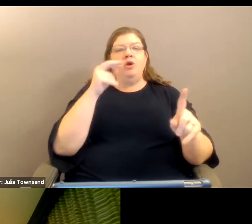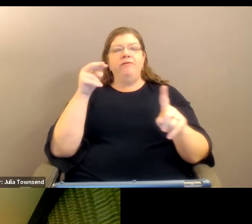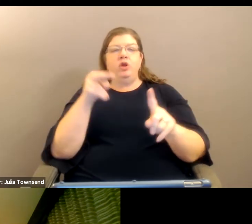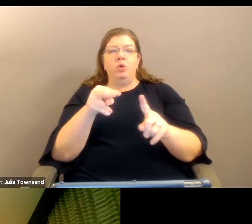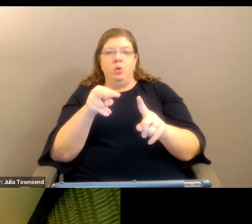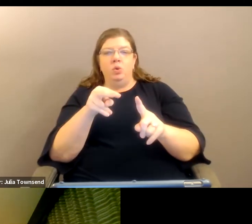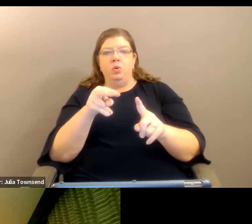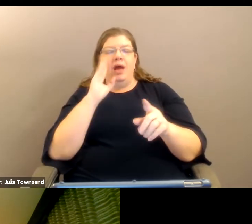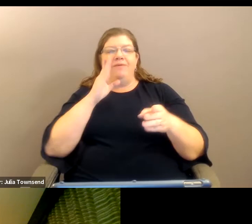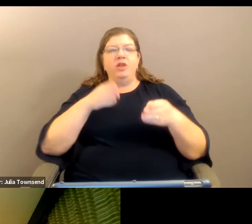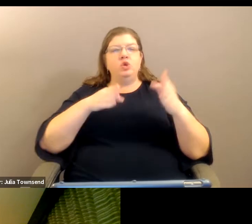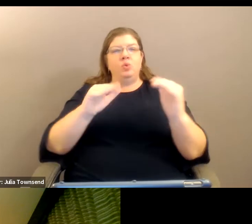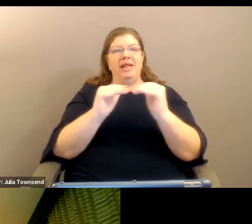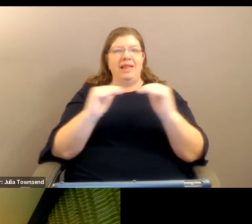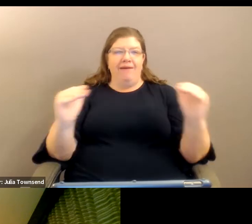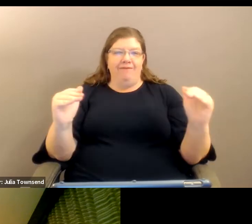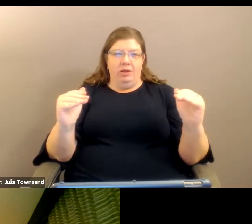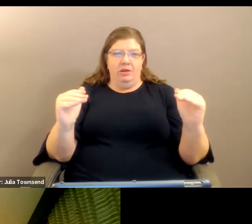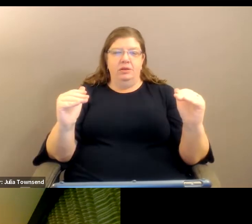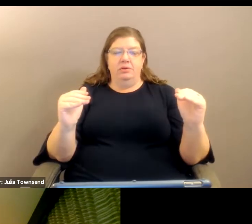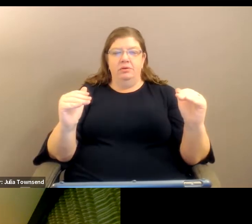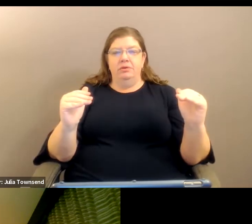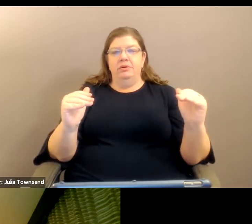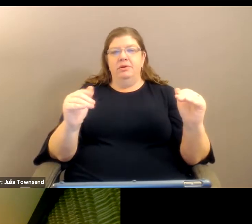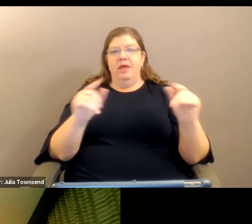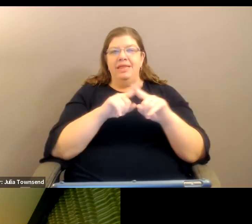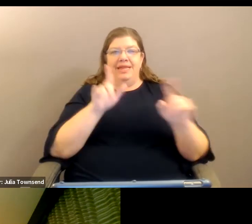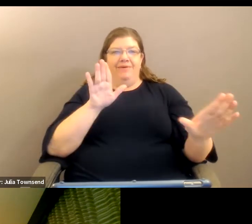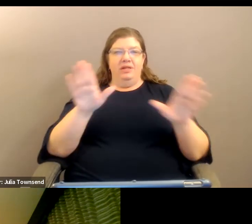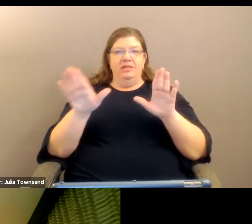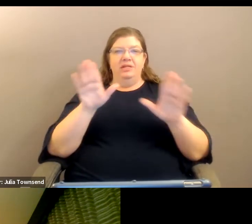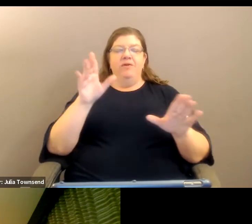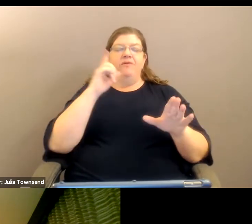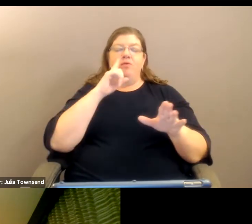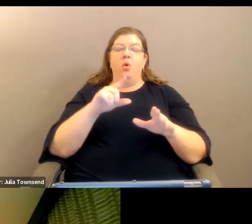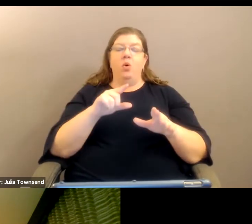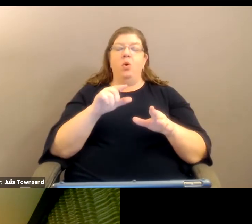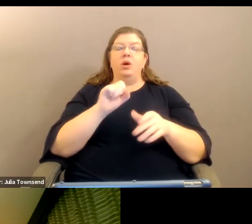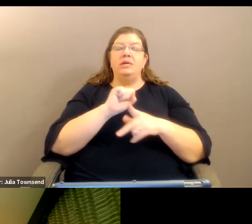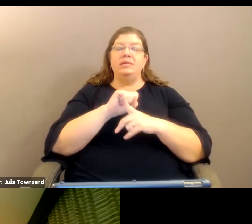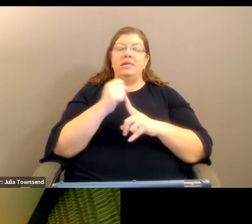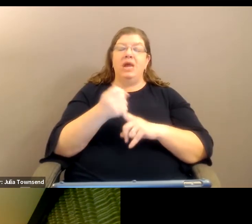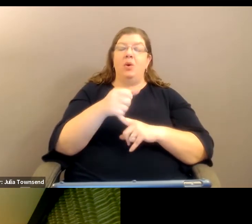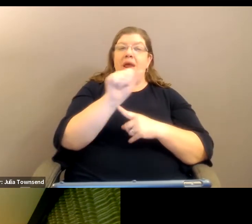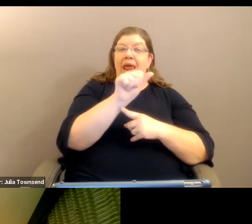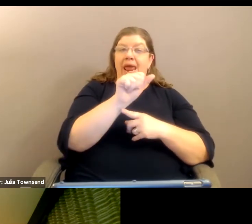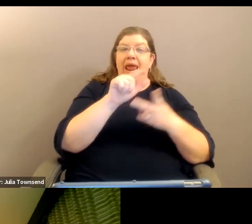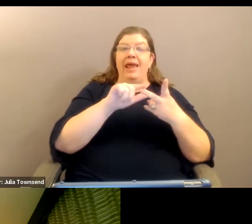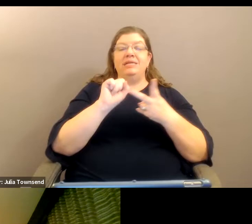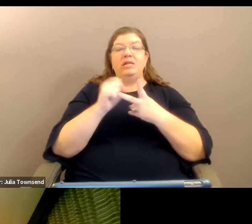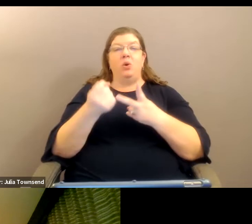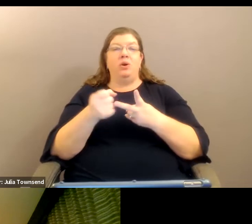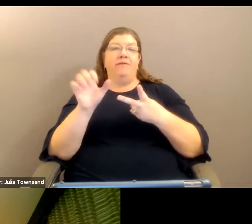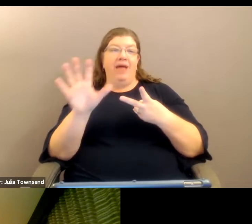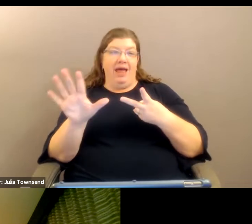just at the street level, of the differences between scenario A and scenario 5.